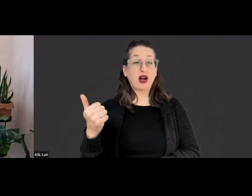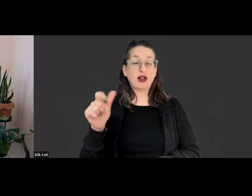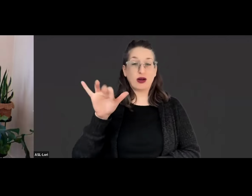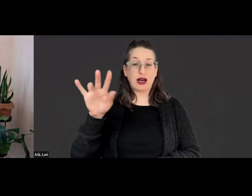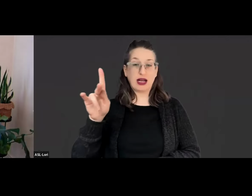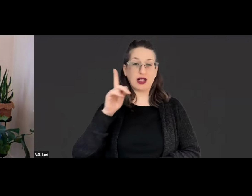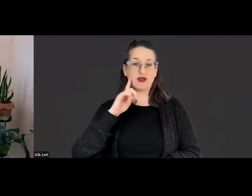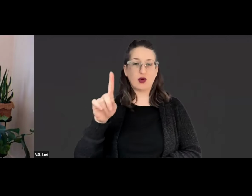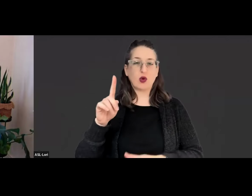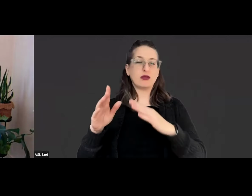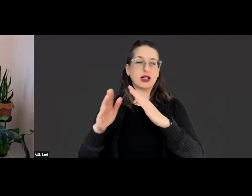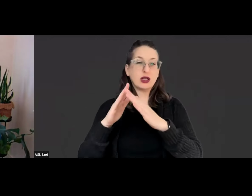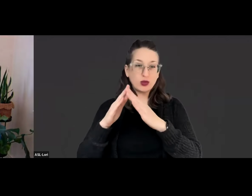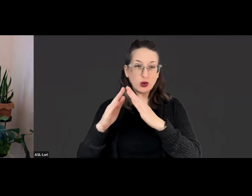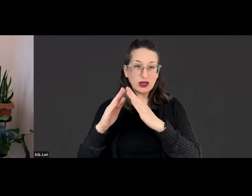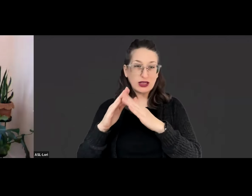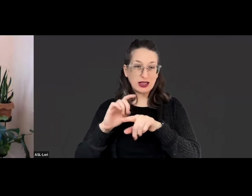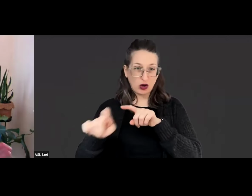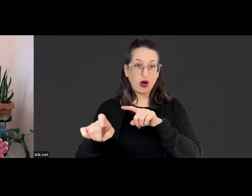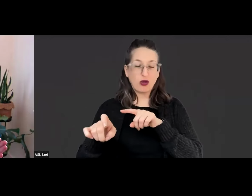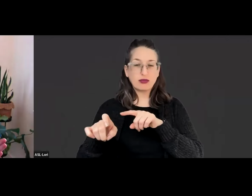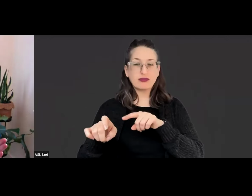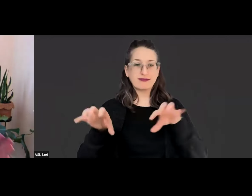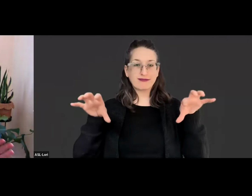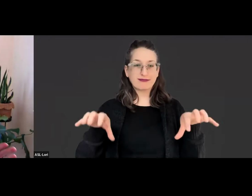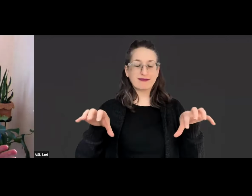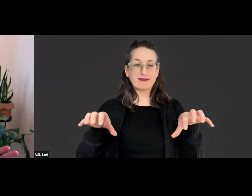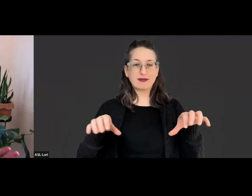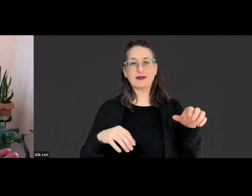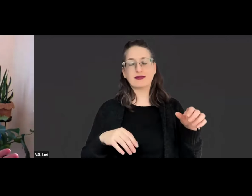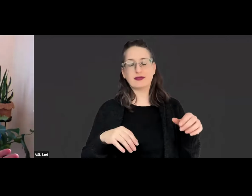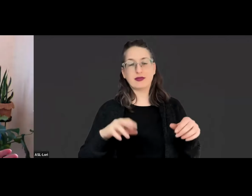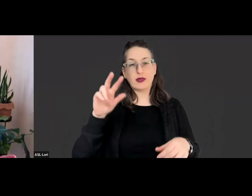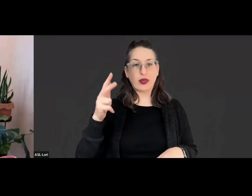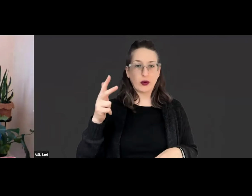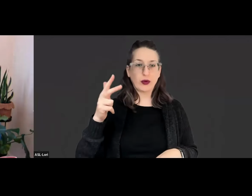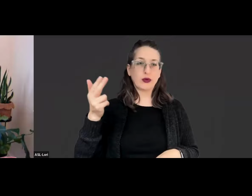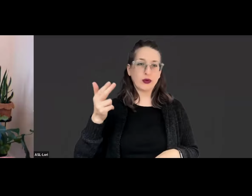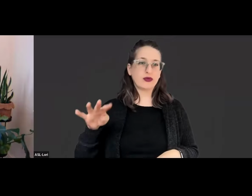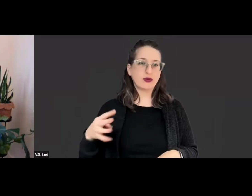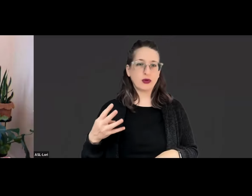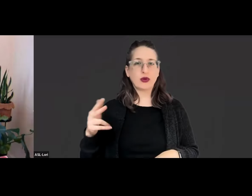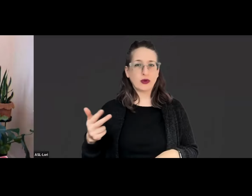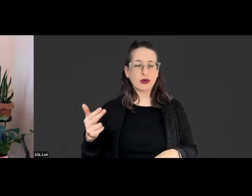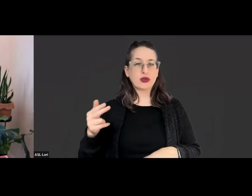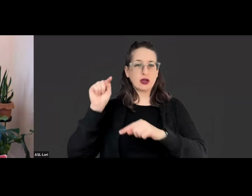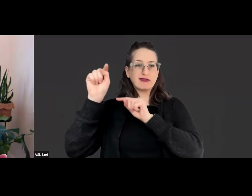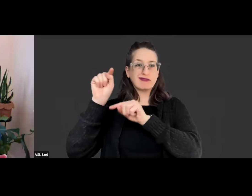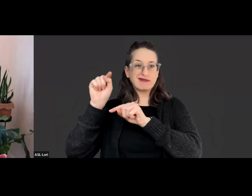for all community calls, right? So those same links will be in place for all